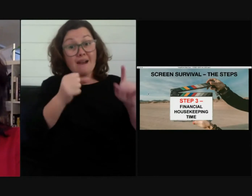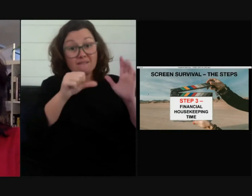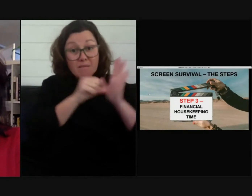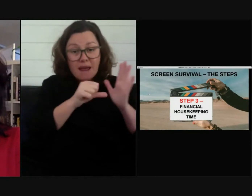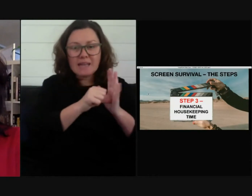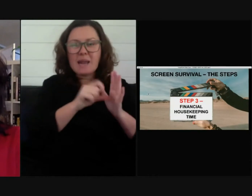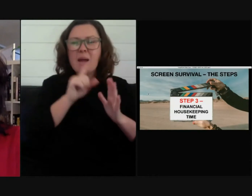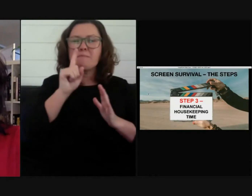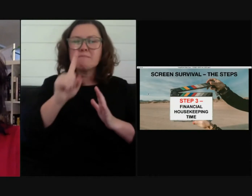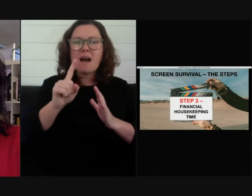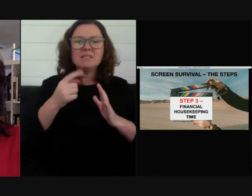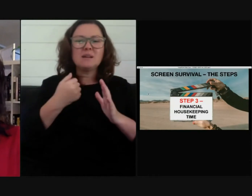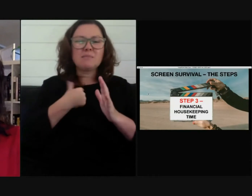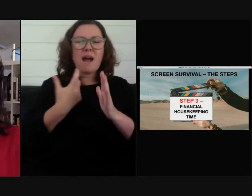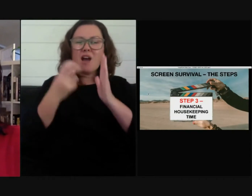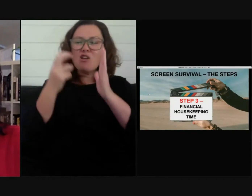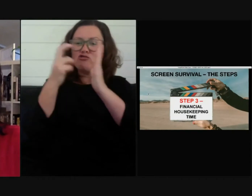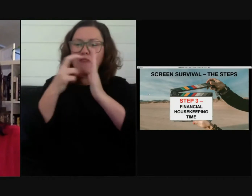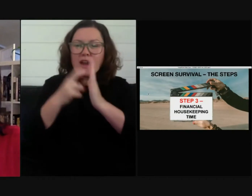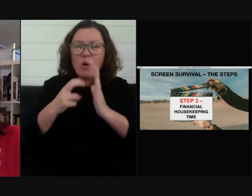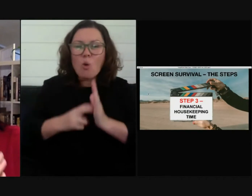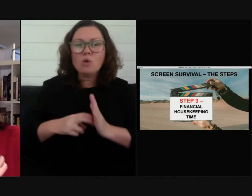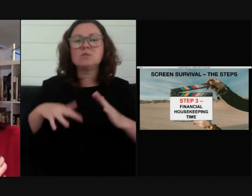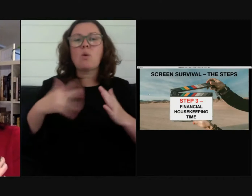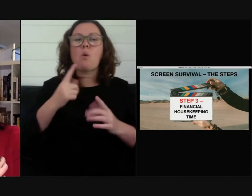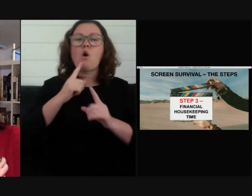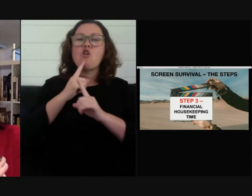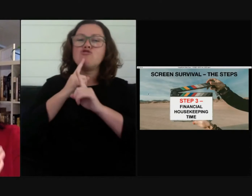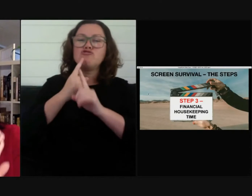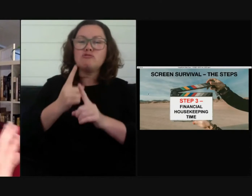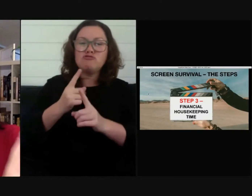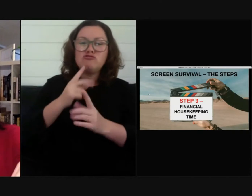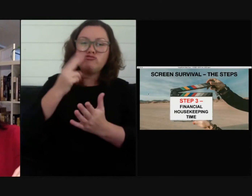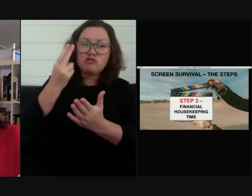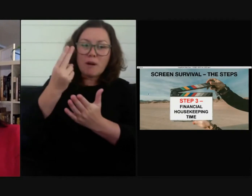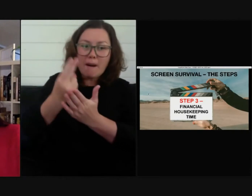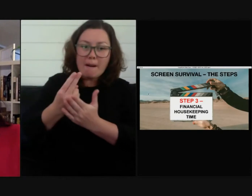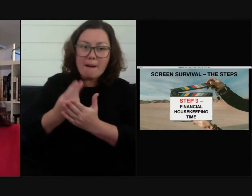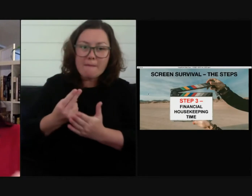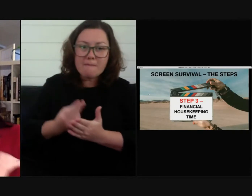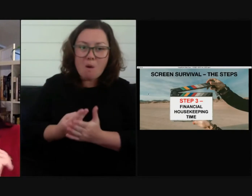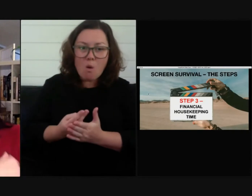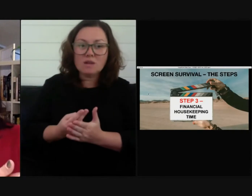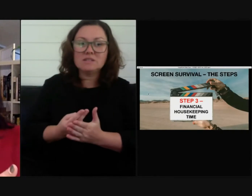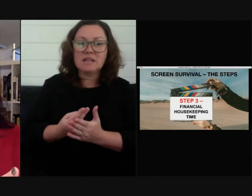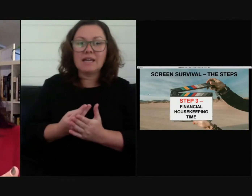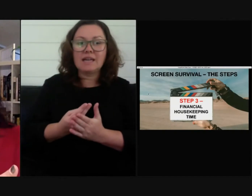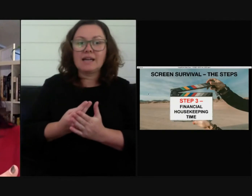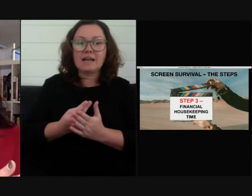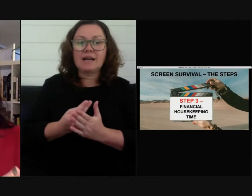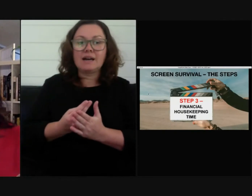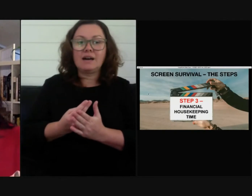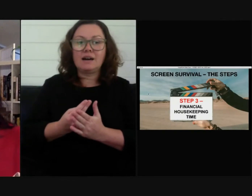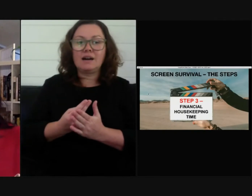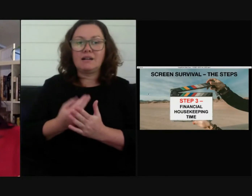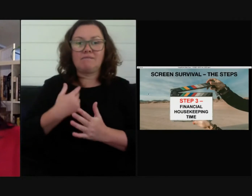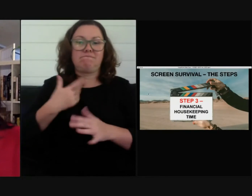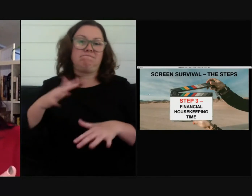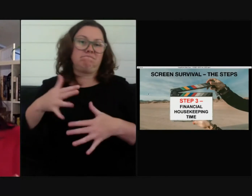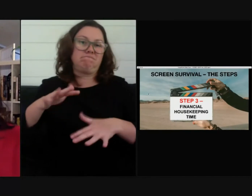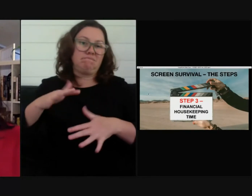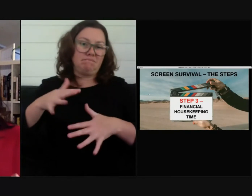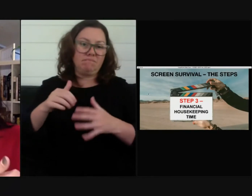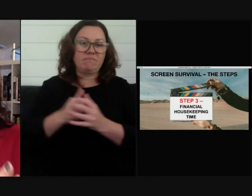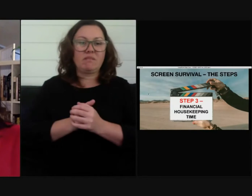we work with have got the past sorted out. Usually they feel like they're doing pretty well if they've done